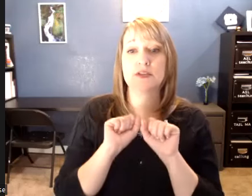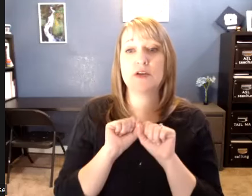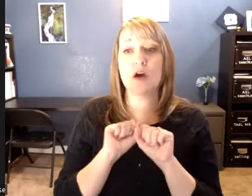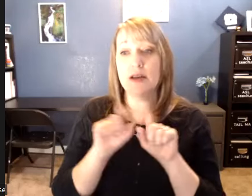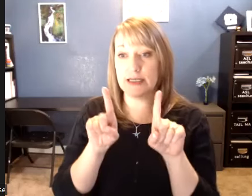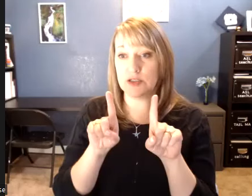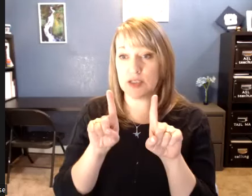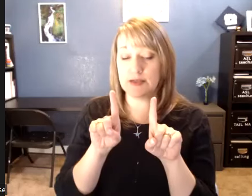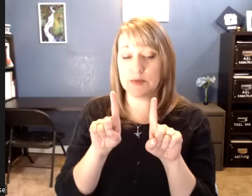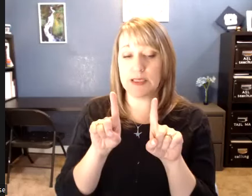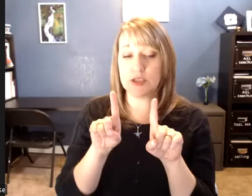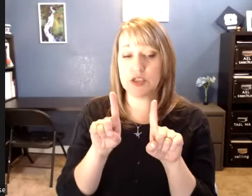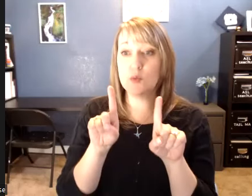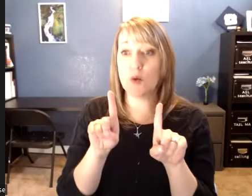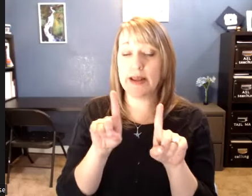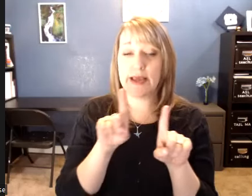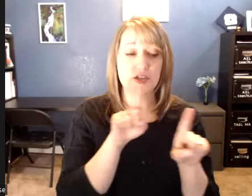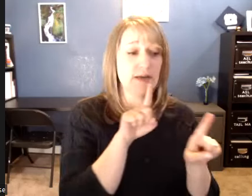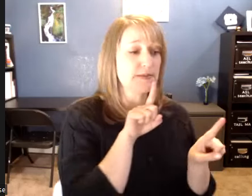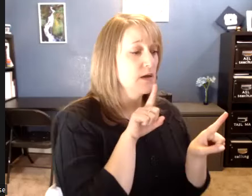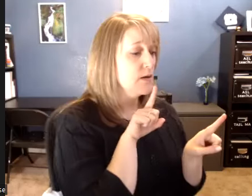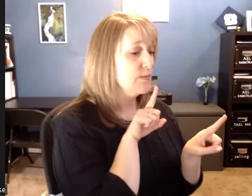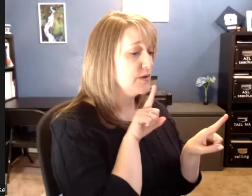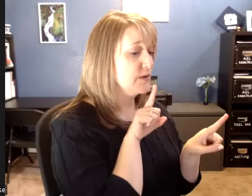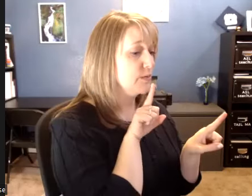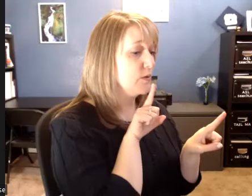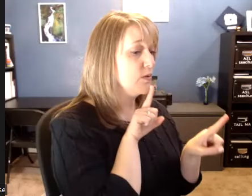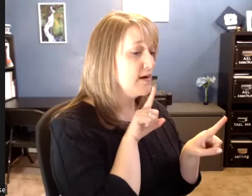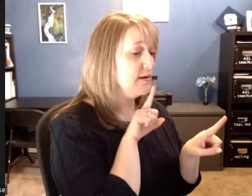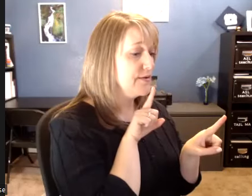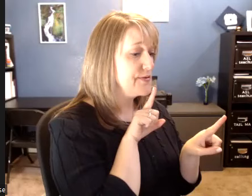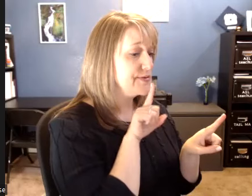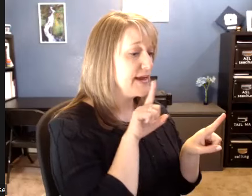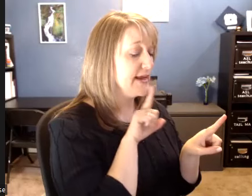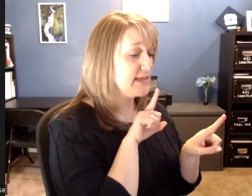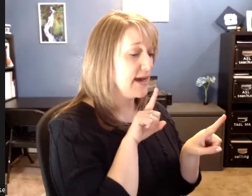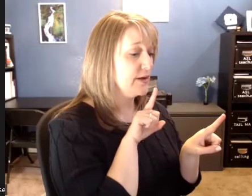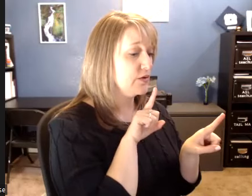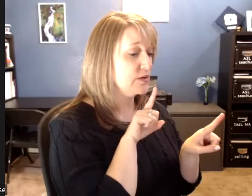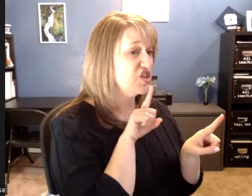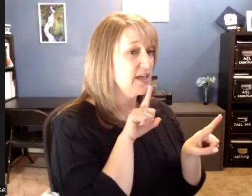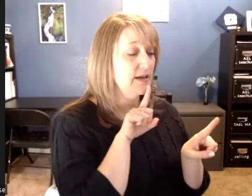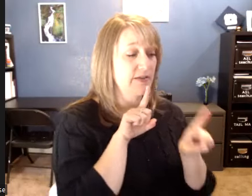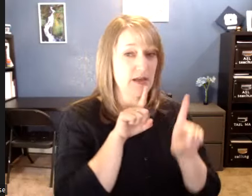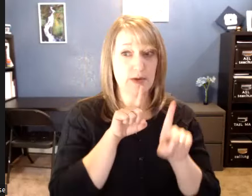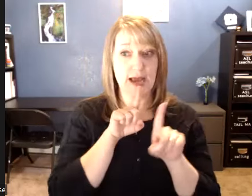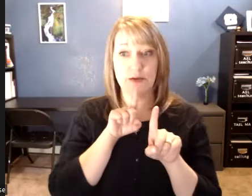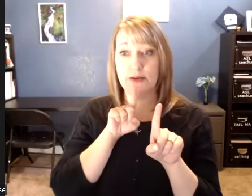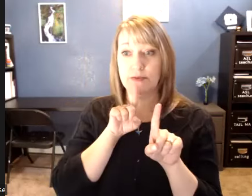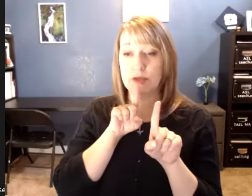the non-initialized would be 2 1-hand shapes. Put one hand at your chin and the other one out away from you,